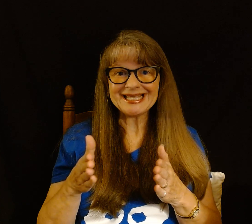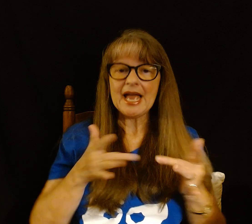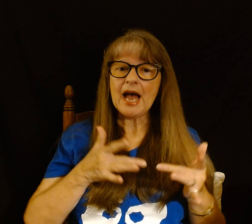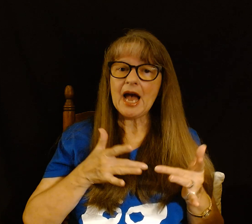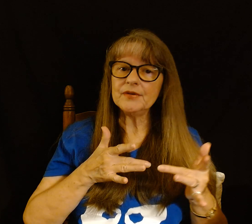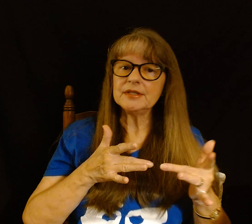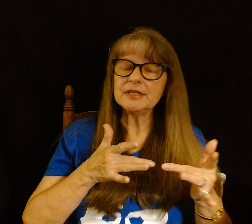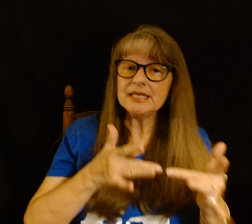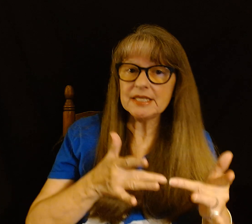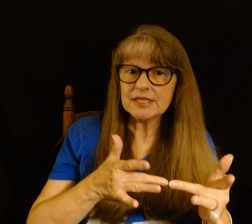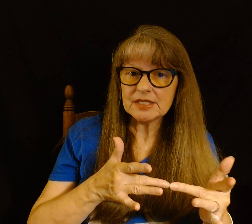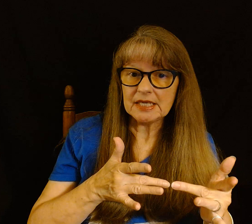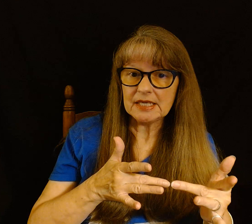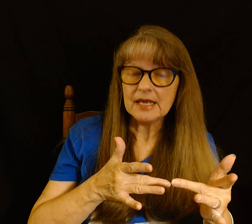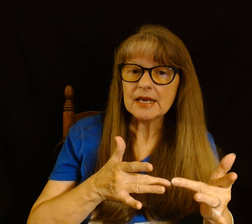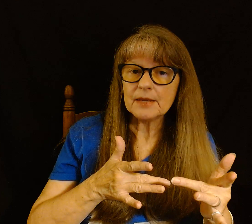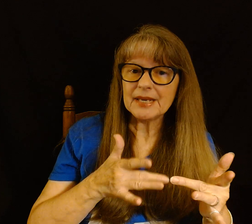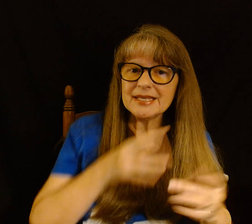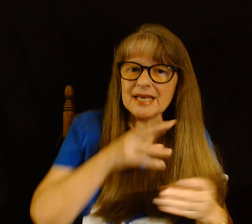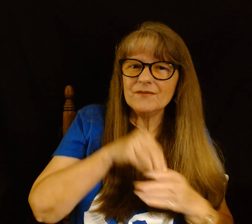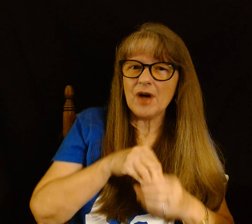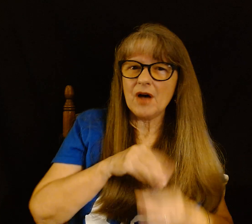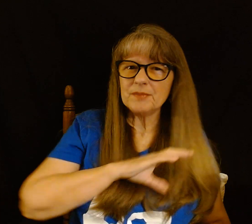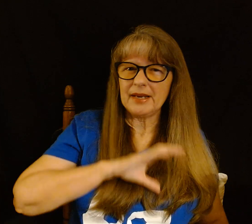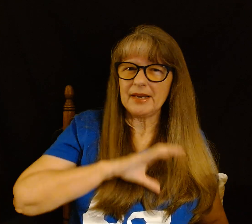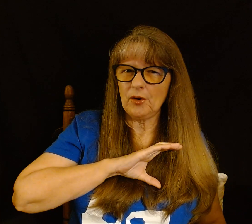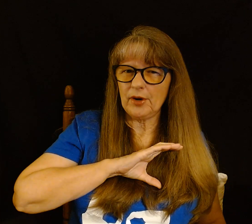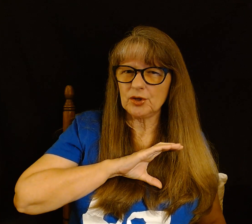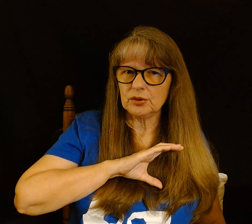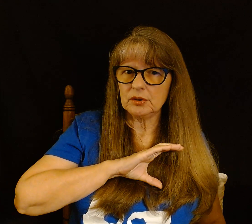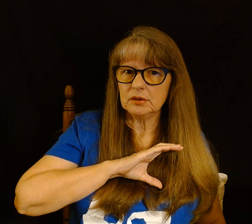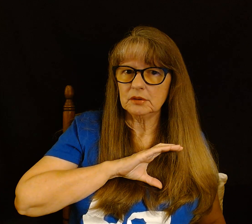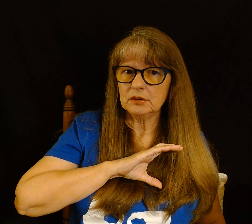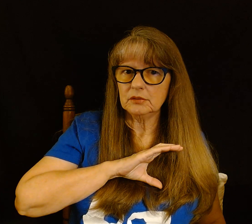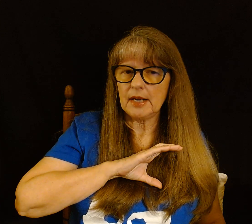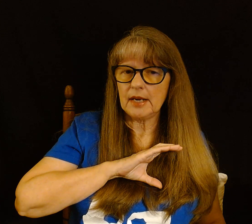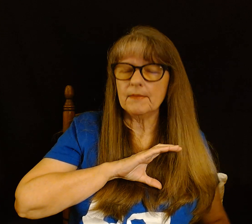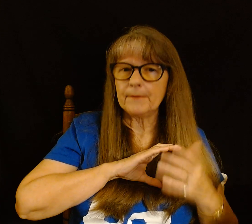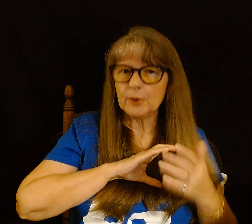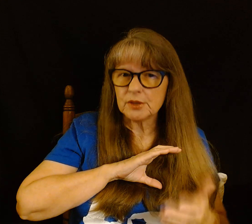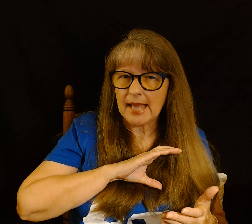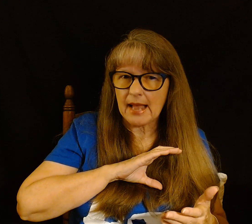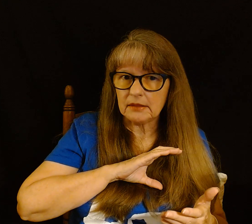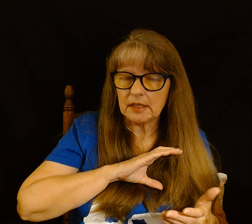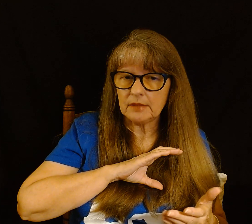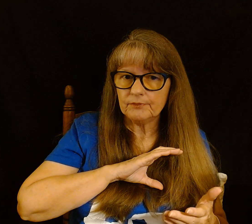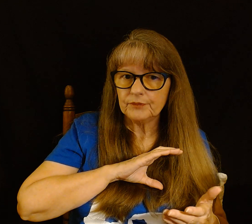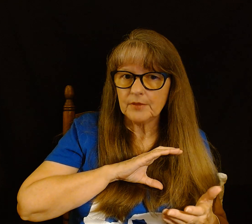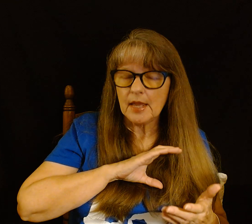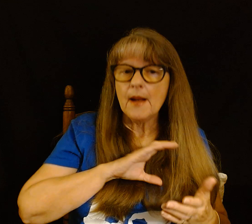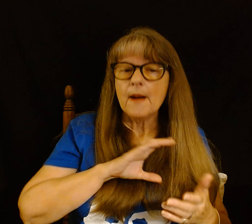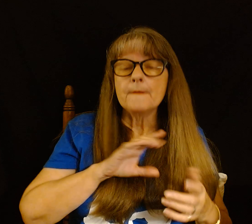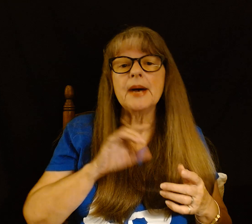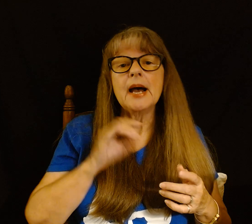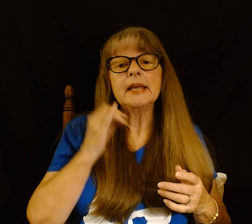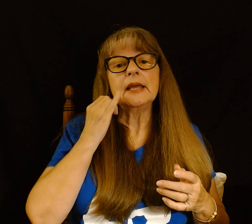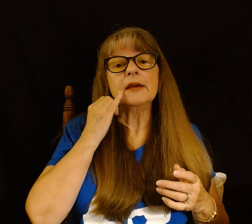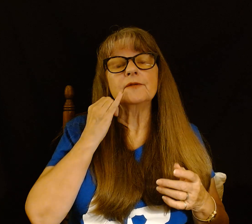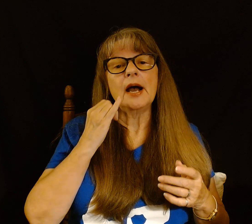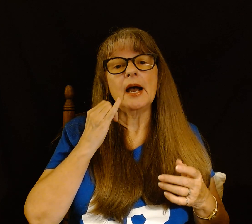I have a tendency because that involves my character, right? My personality. But if